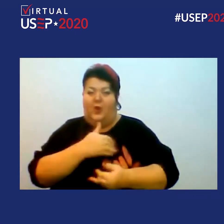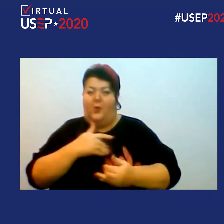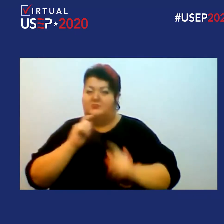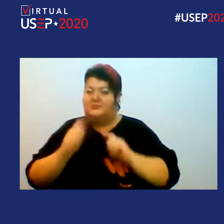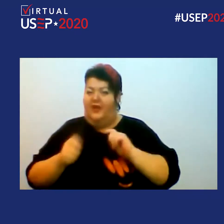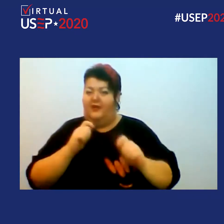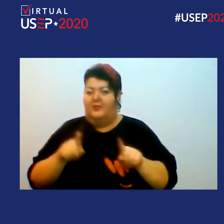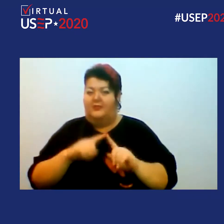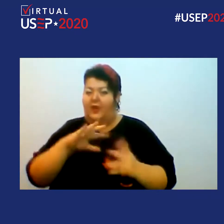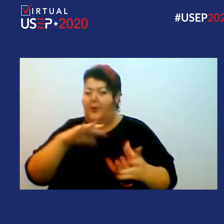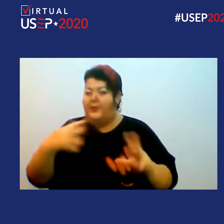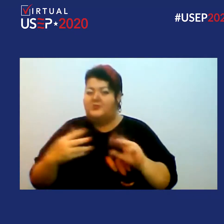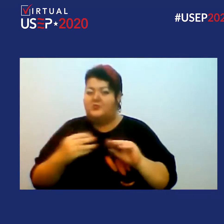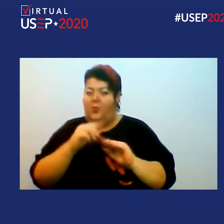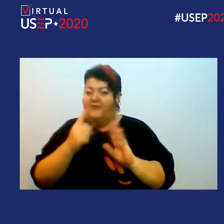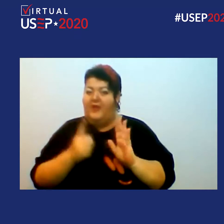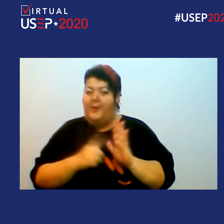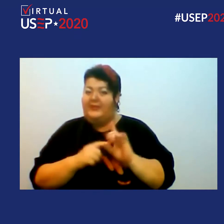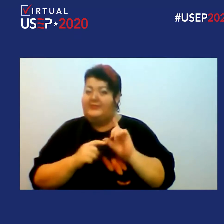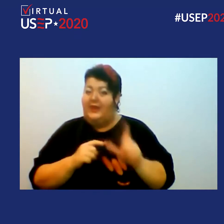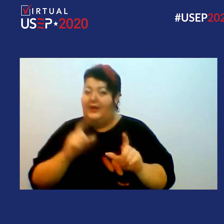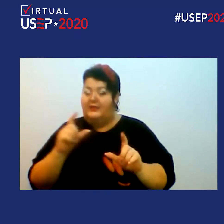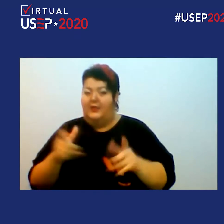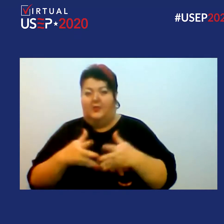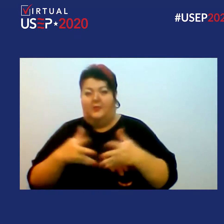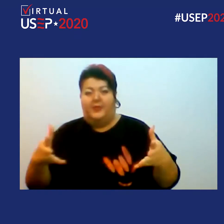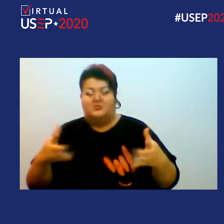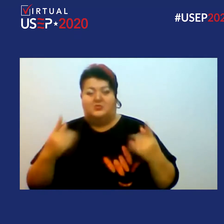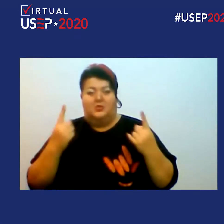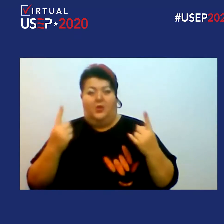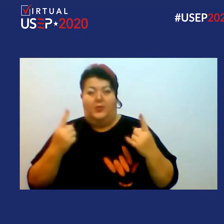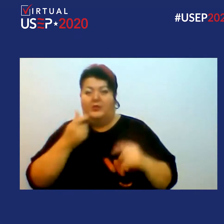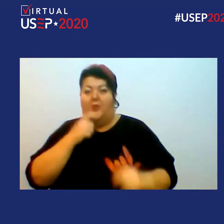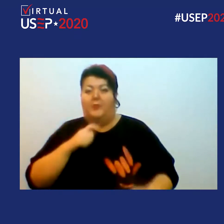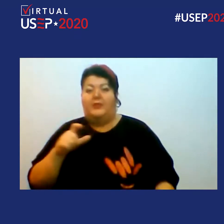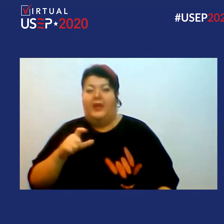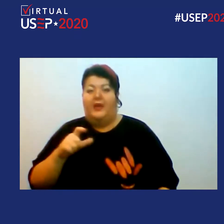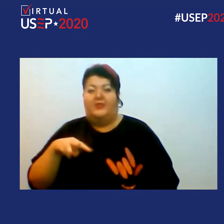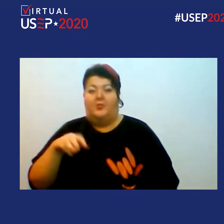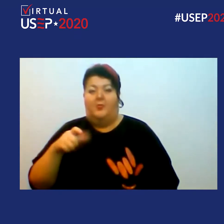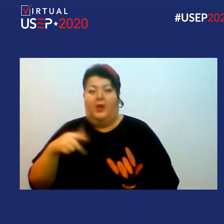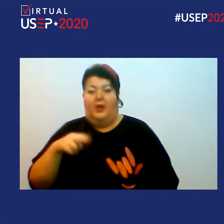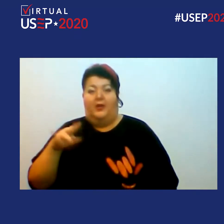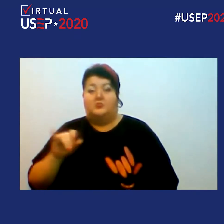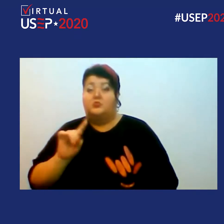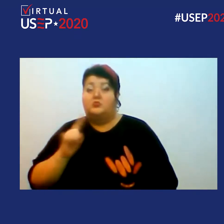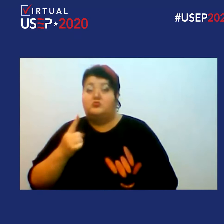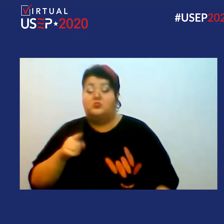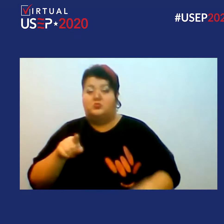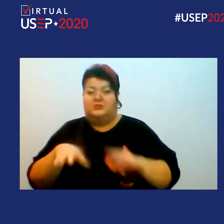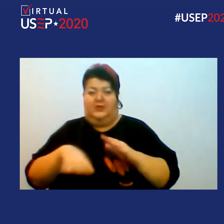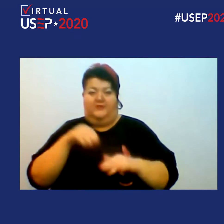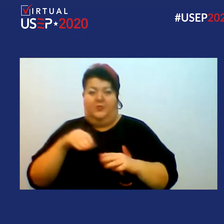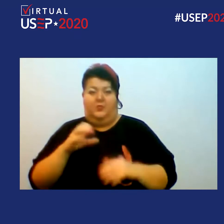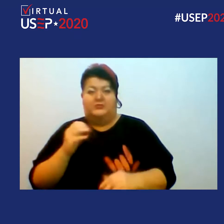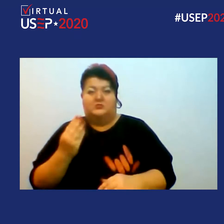To conclude our very interesting discussion, I would like to ask a broader question,